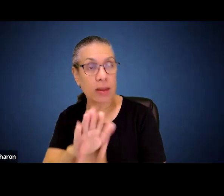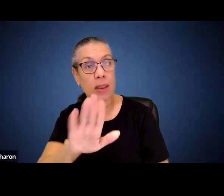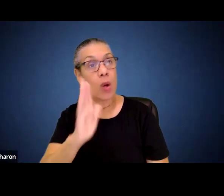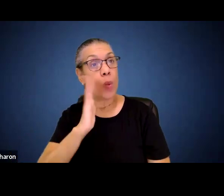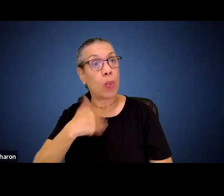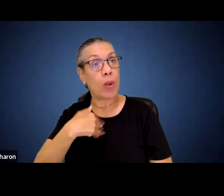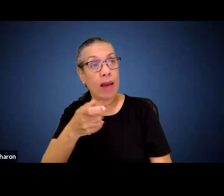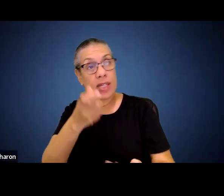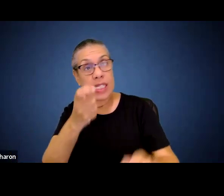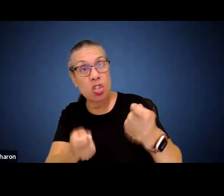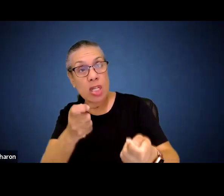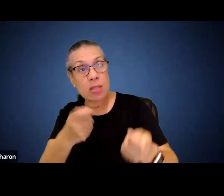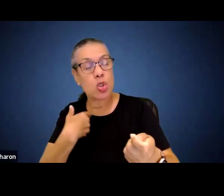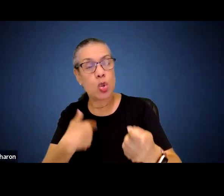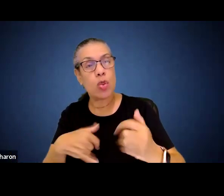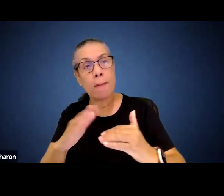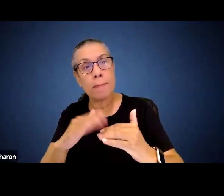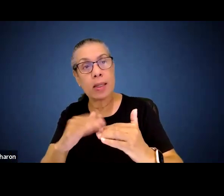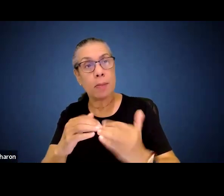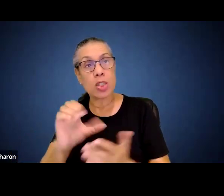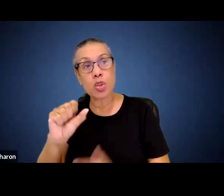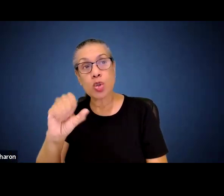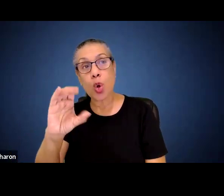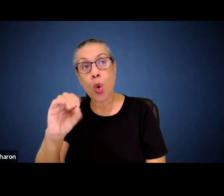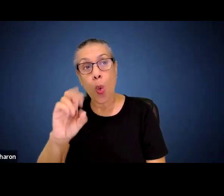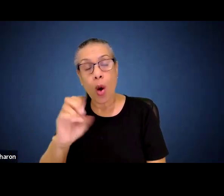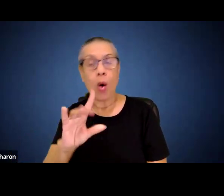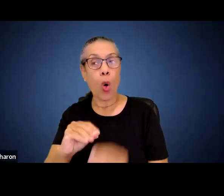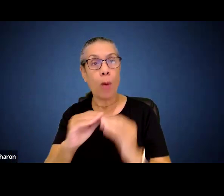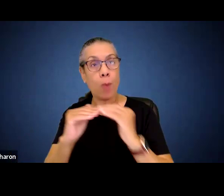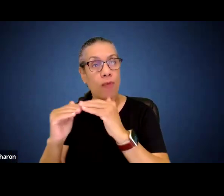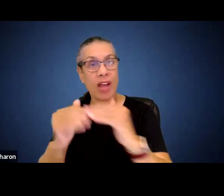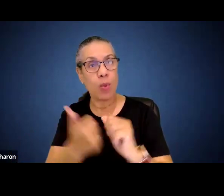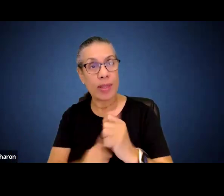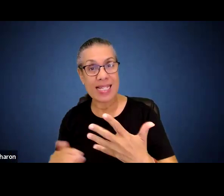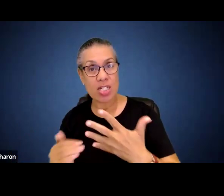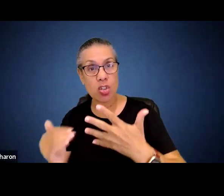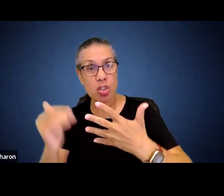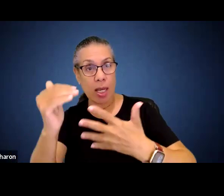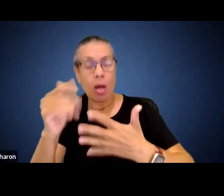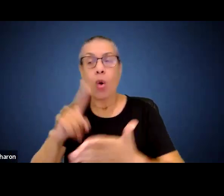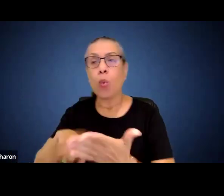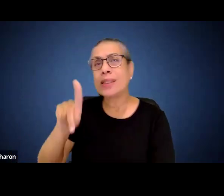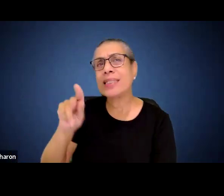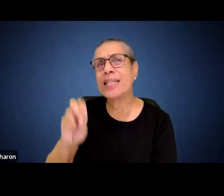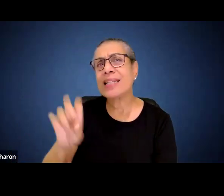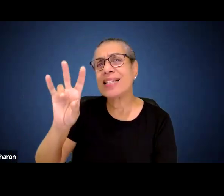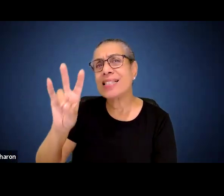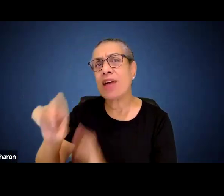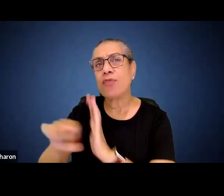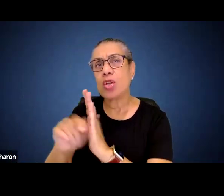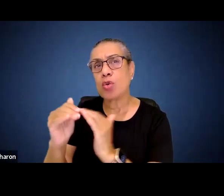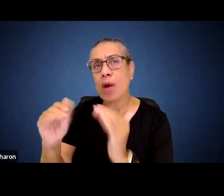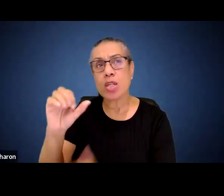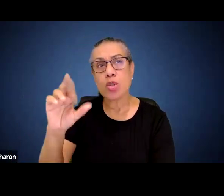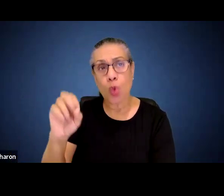any adjustments to the minimum composite scores and if they will be made more equitable across tiers. Additionally, what is the date that the 7th grade minimum composite scores